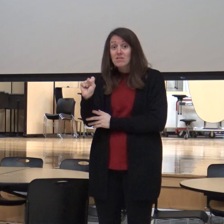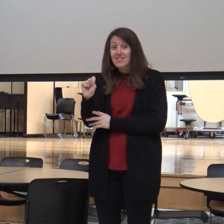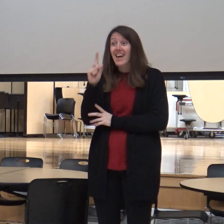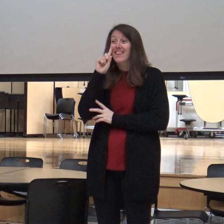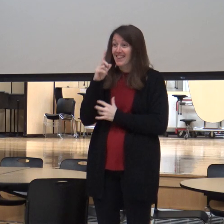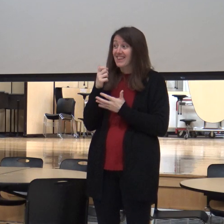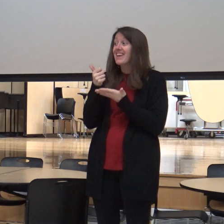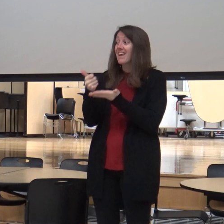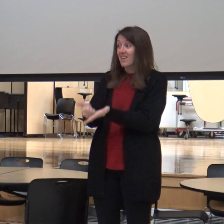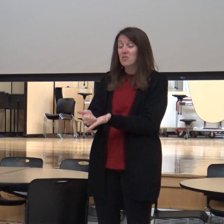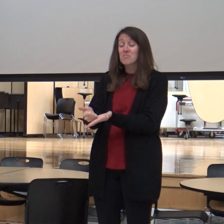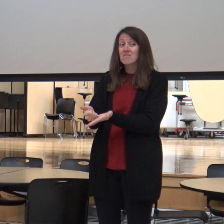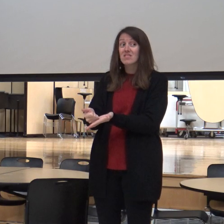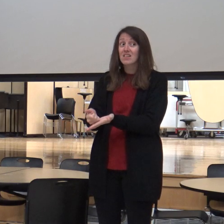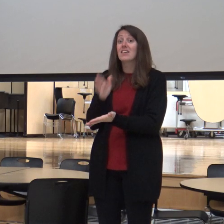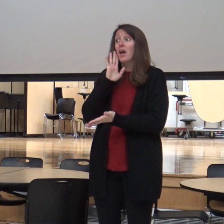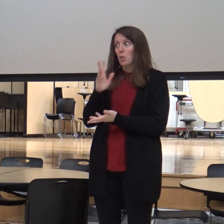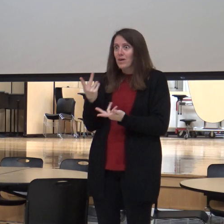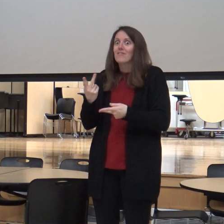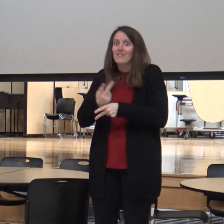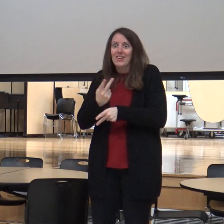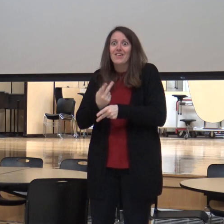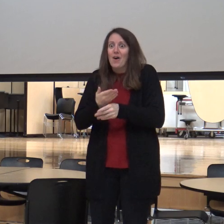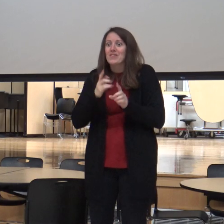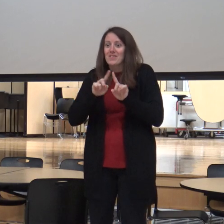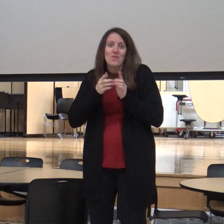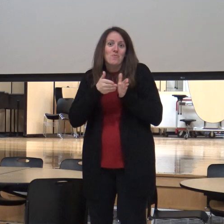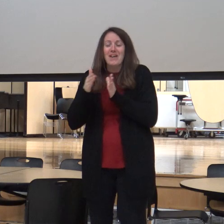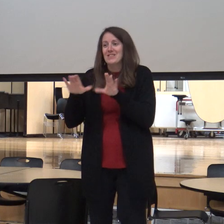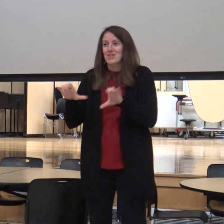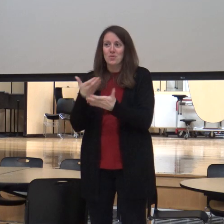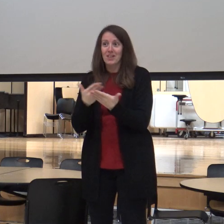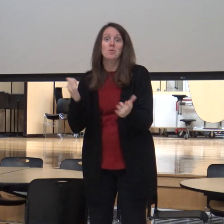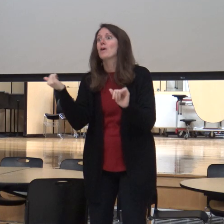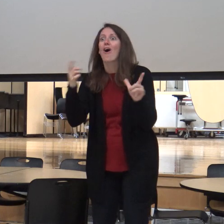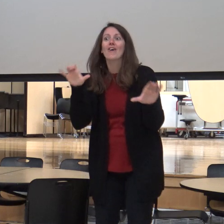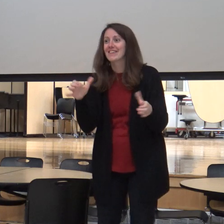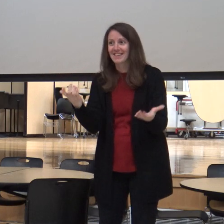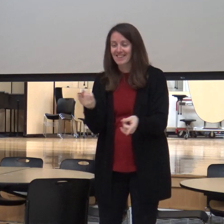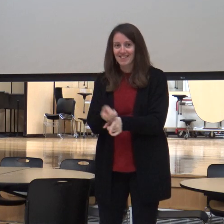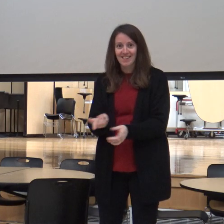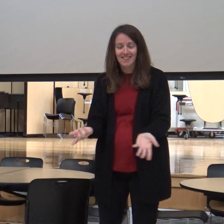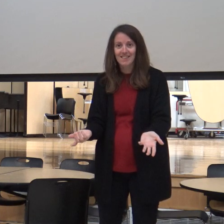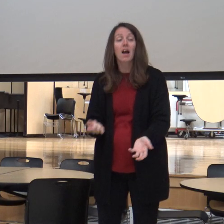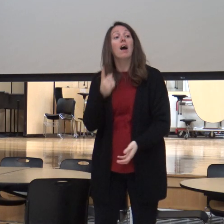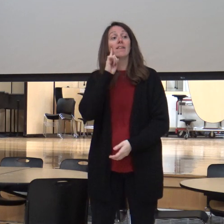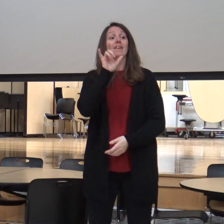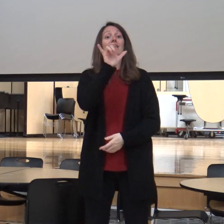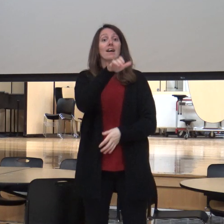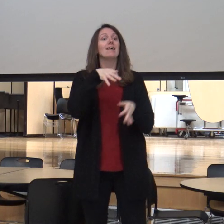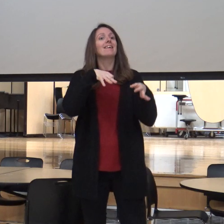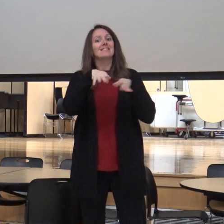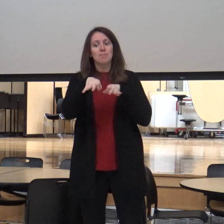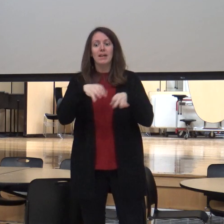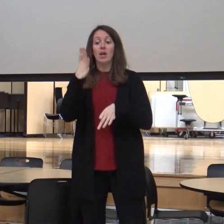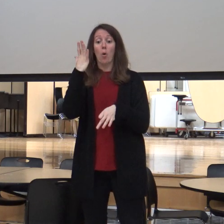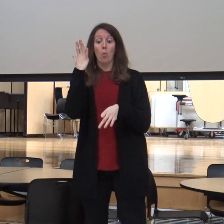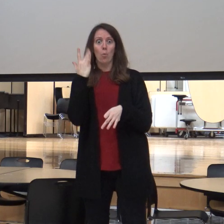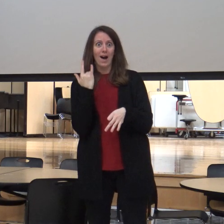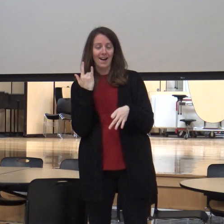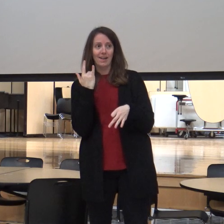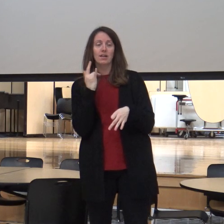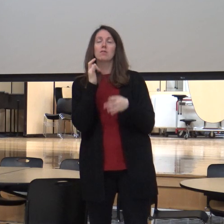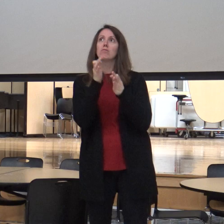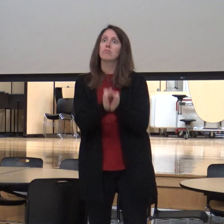helpful for them, because they're going to find a way to do stuff. I found ways. So we have. Yeah, I think that explaining why, which is what she's talking about,